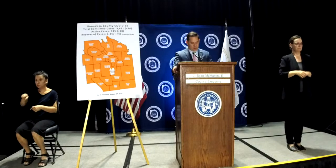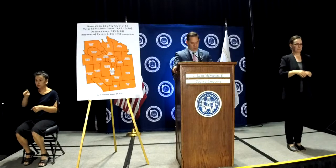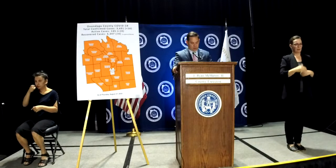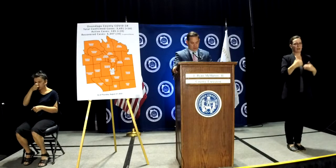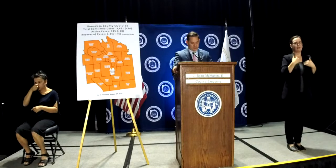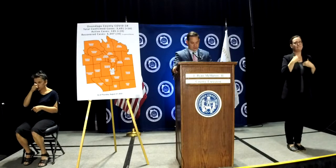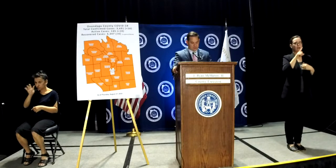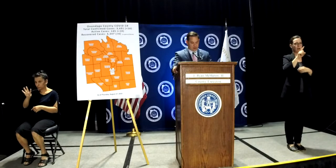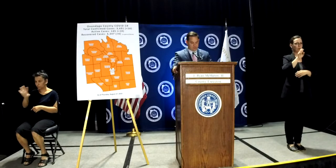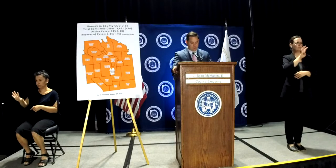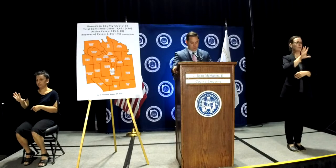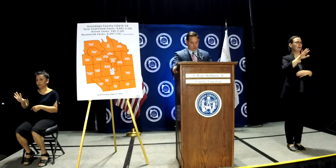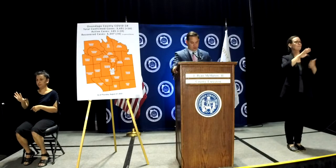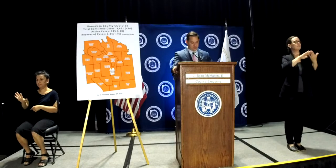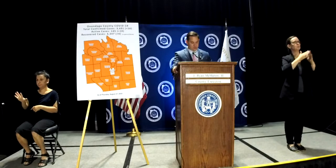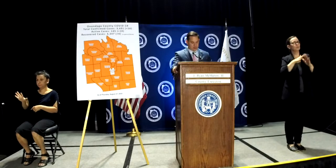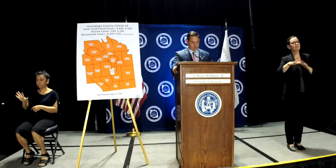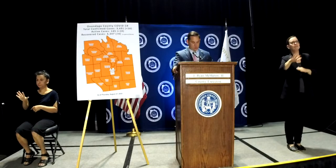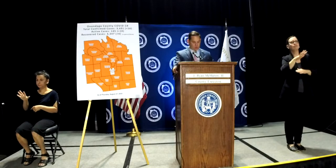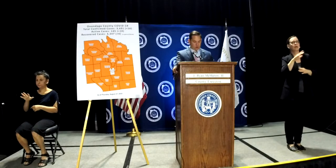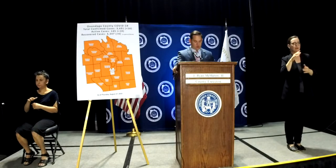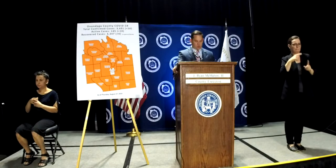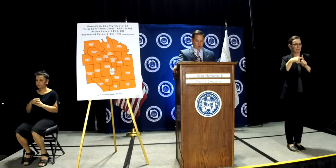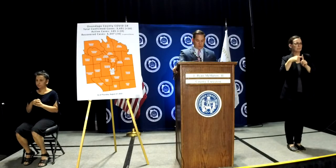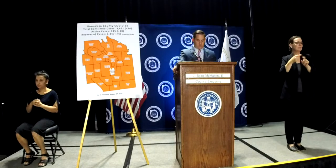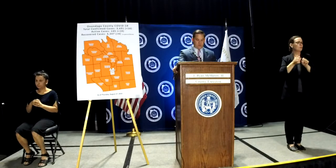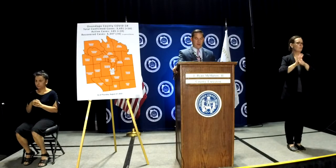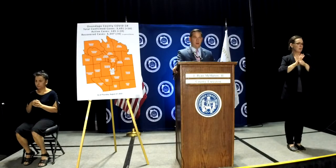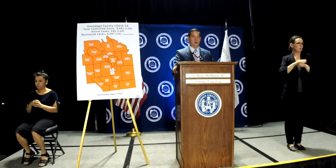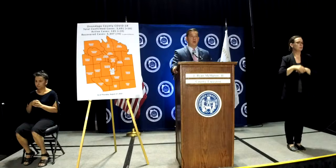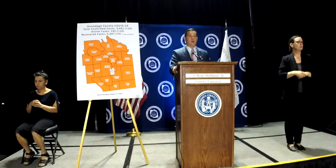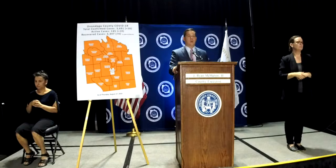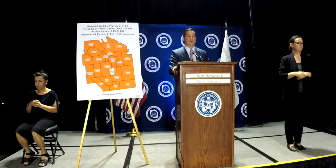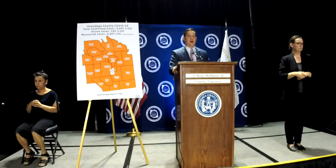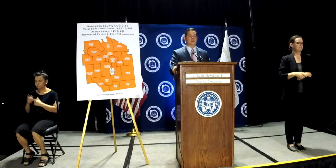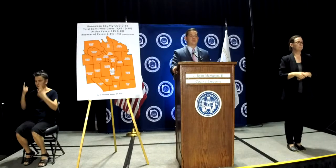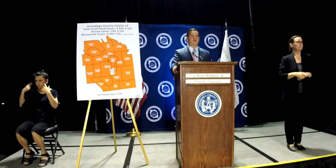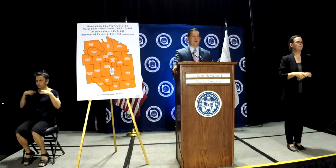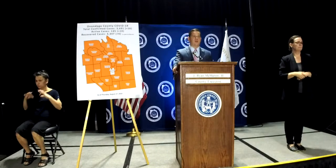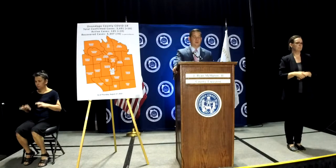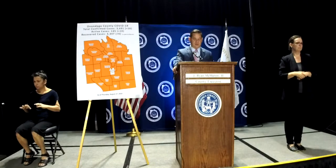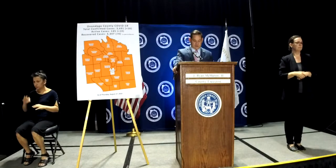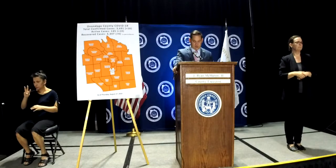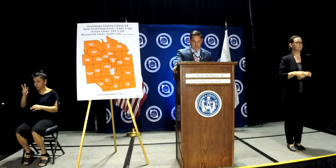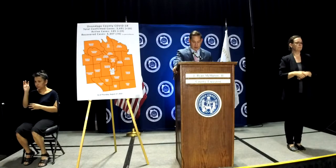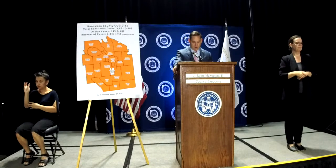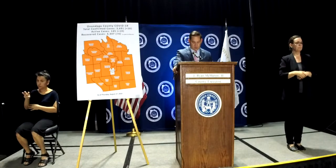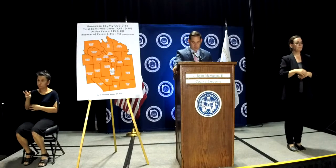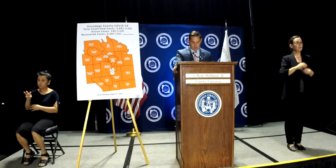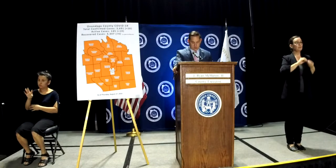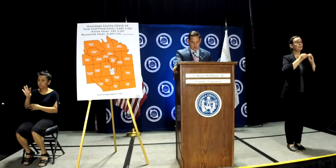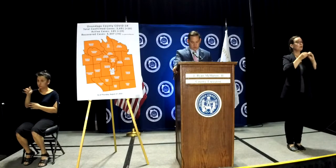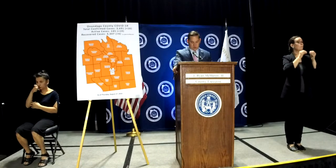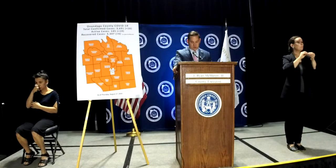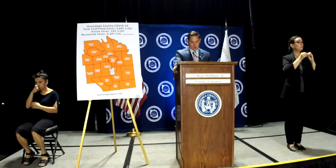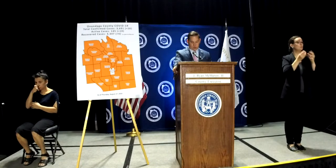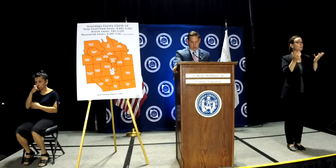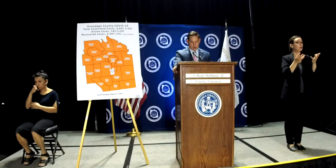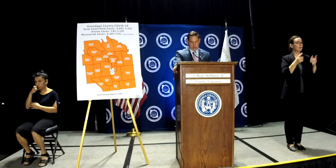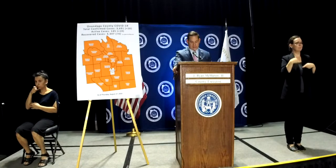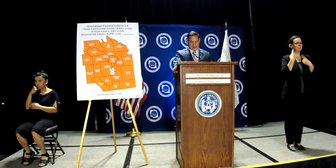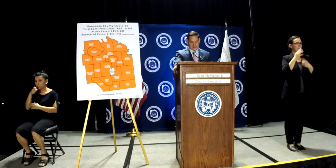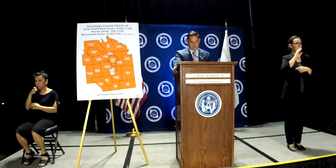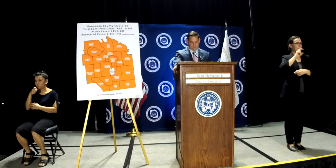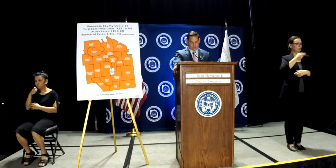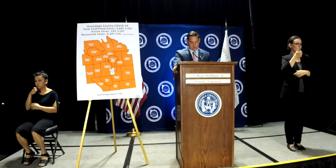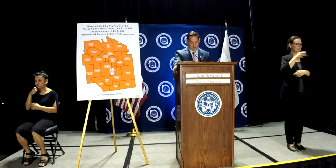Looking at who our cases have been, 2,121 female, 1,570 male, 320 are